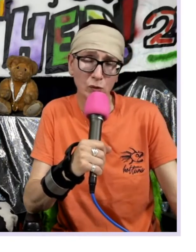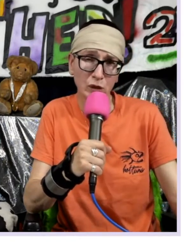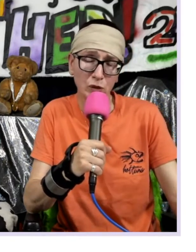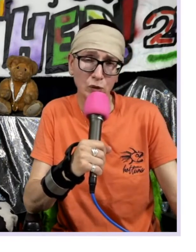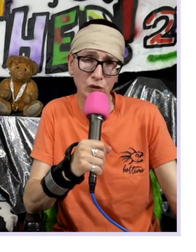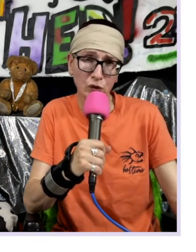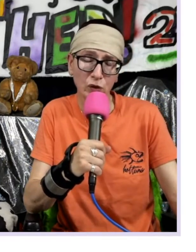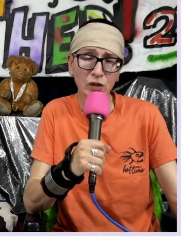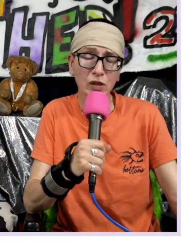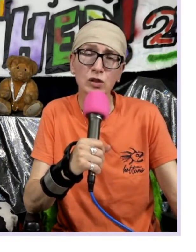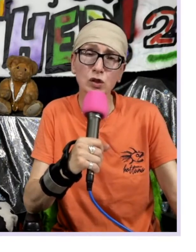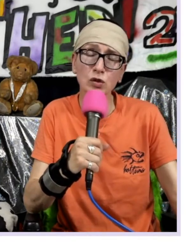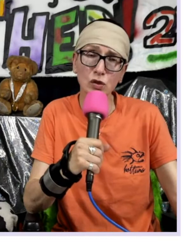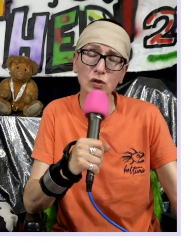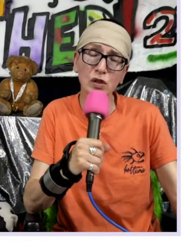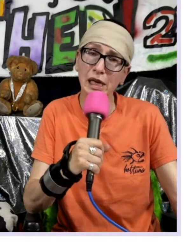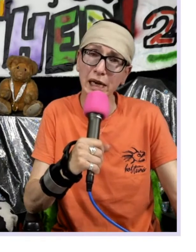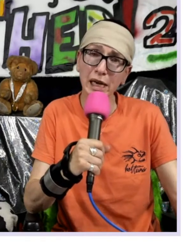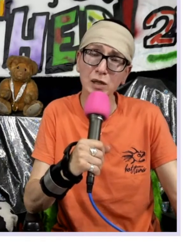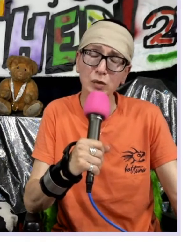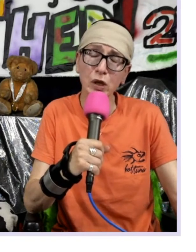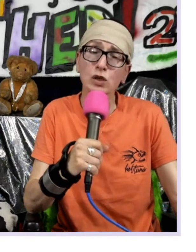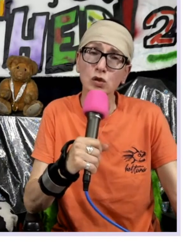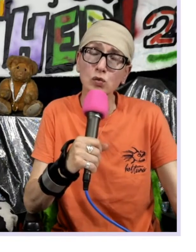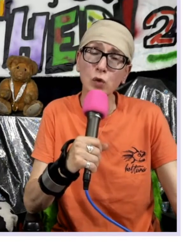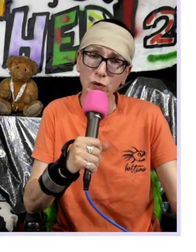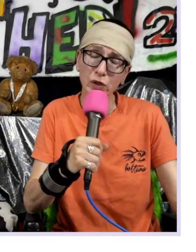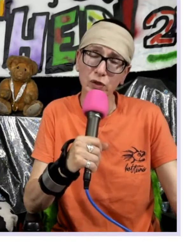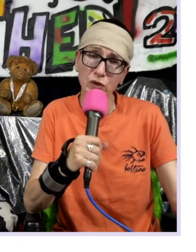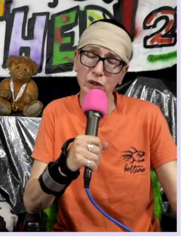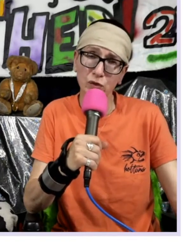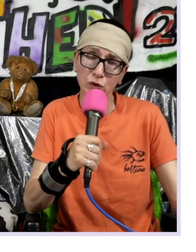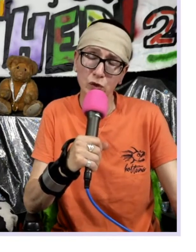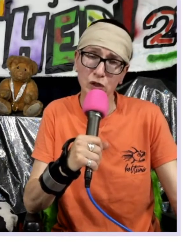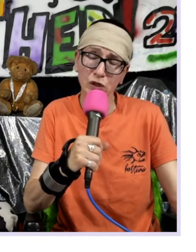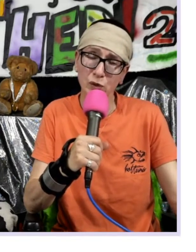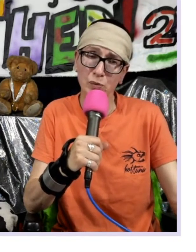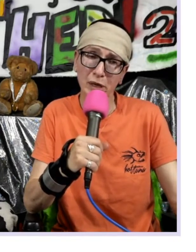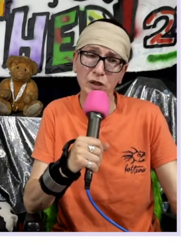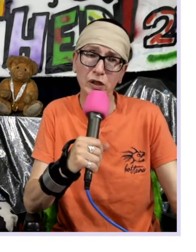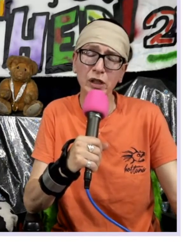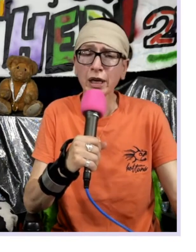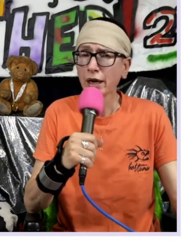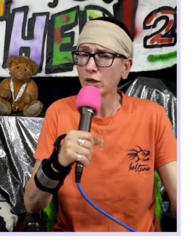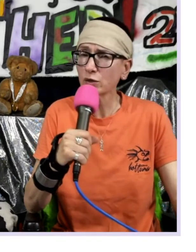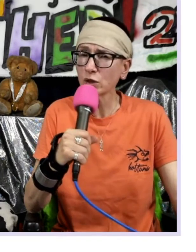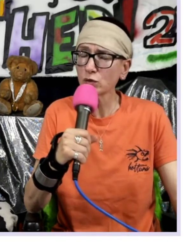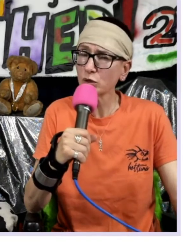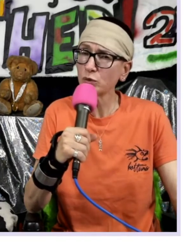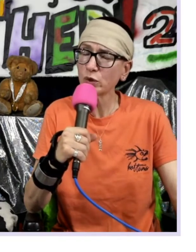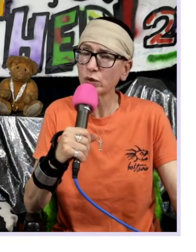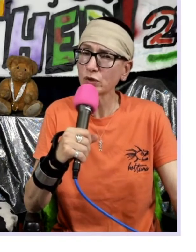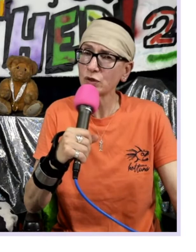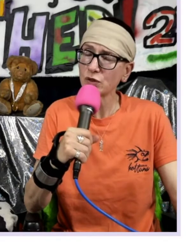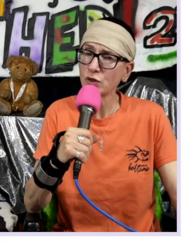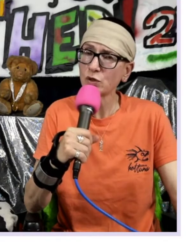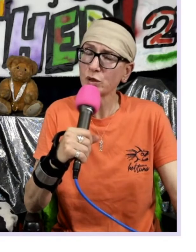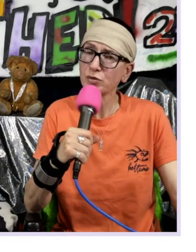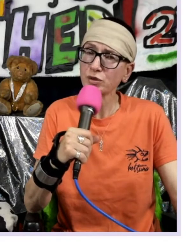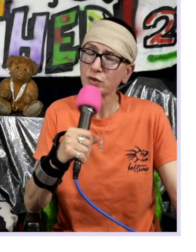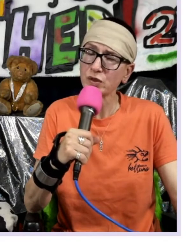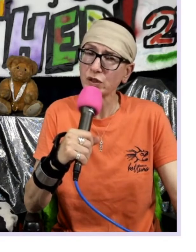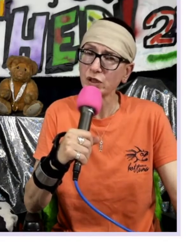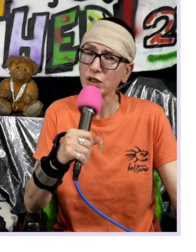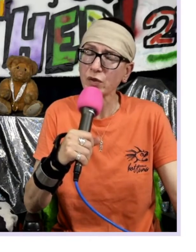classified as a medical device and you use the app, you won't have to leave your details manually. And I think for people who are concerned